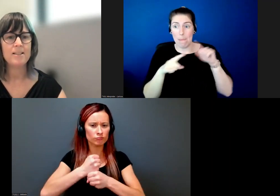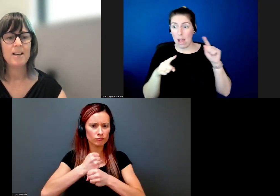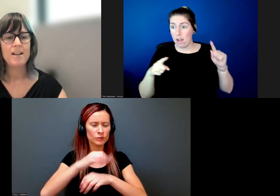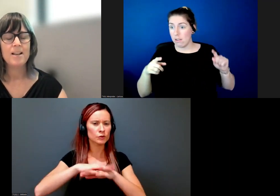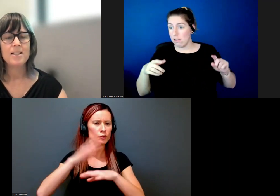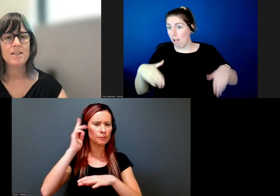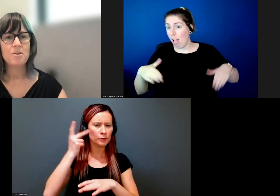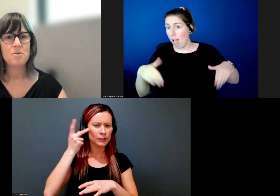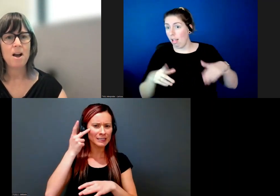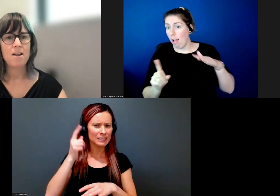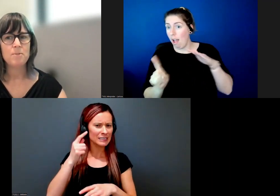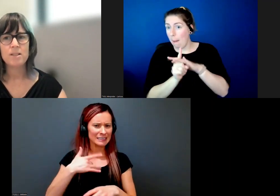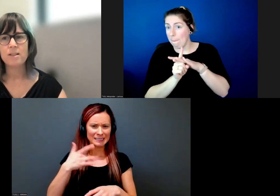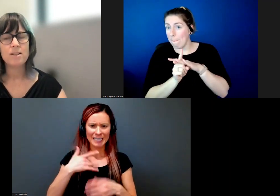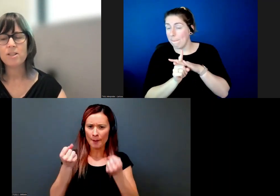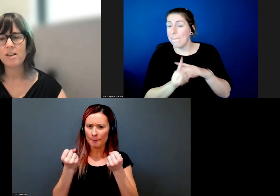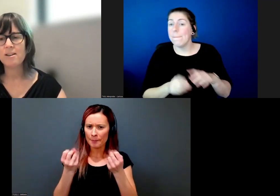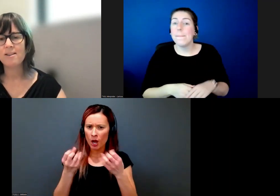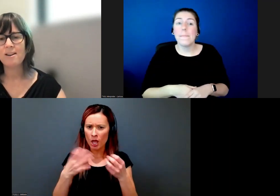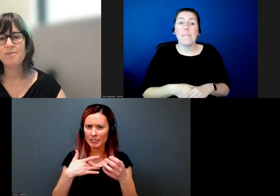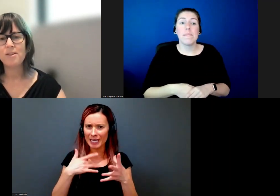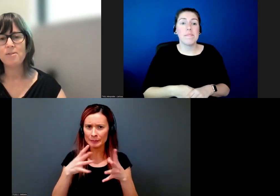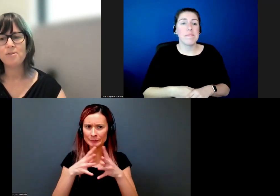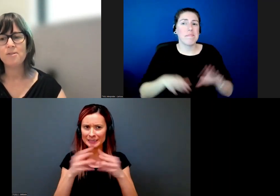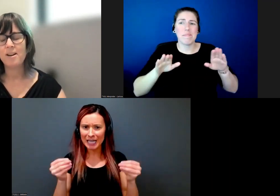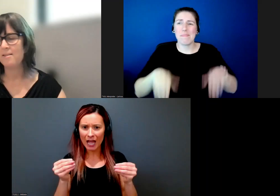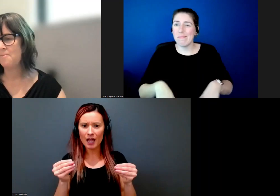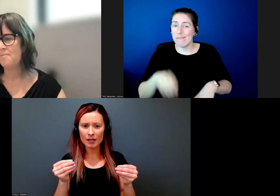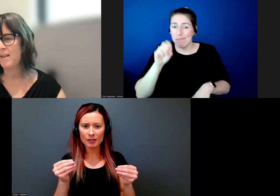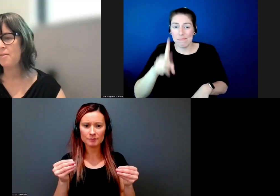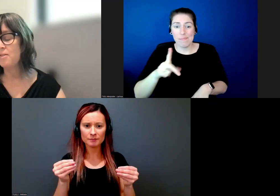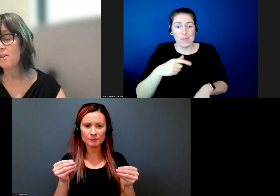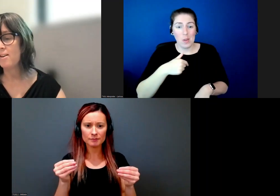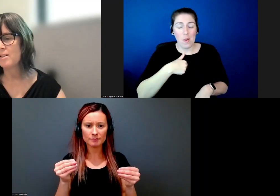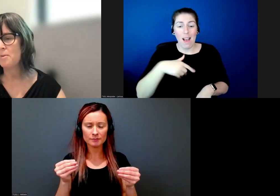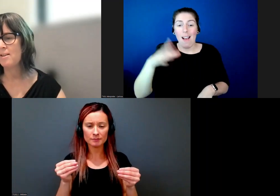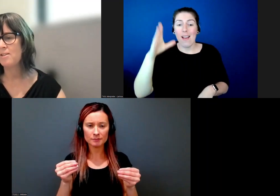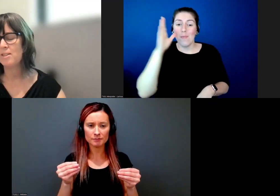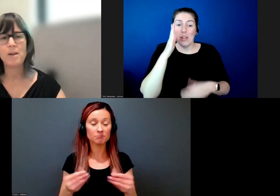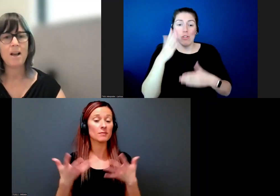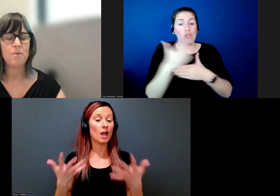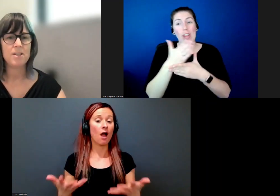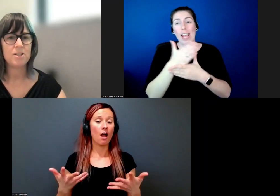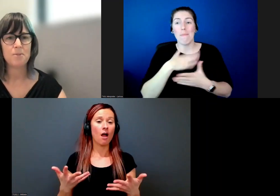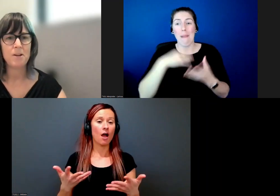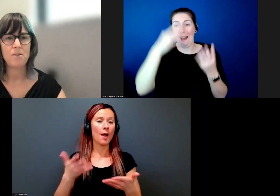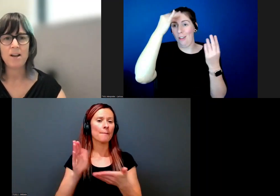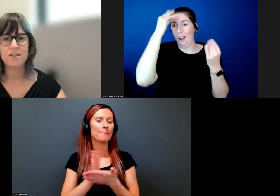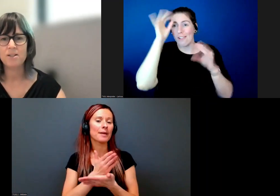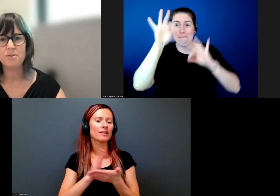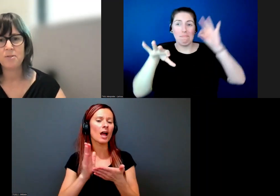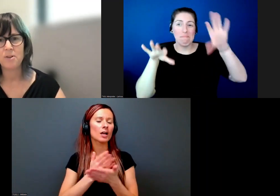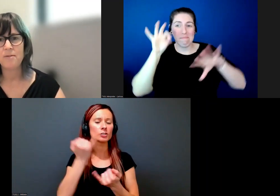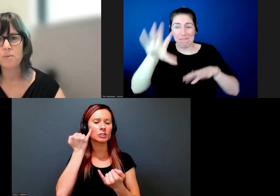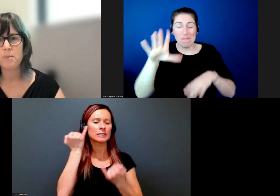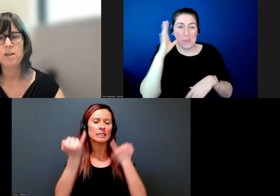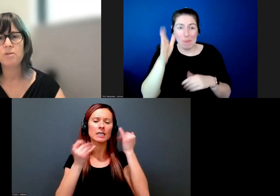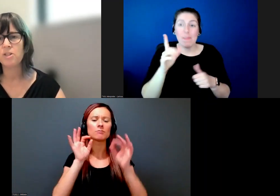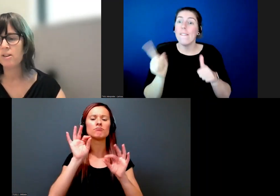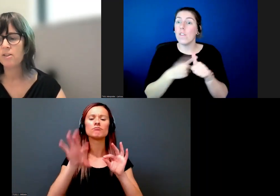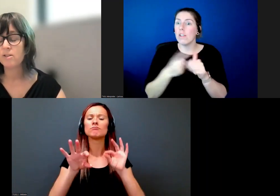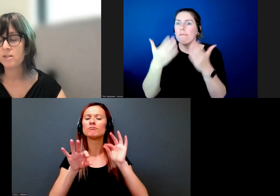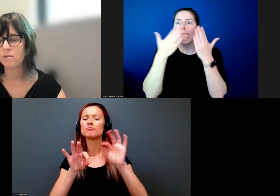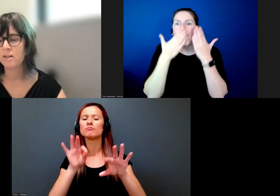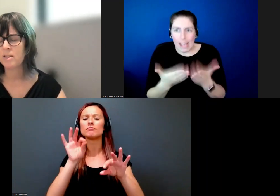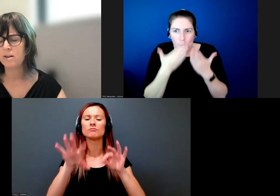And so I am just going to share a few thoughts. One, I wanted to share my gratitude for everybody who